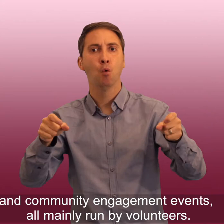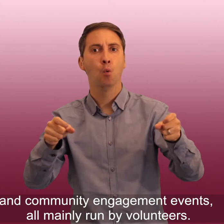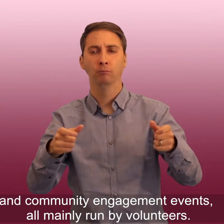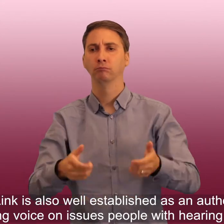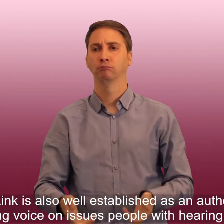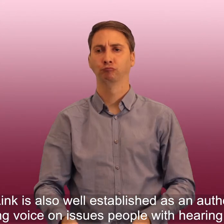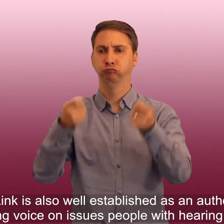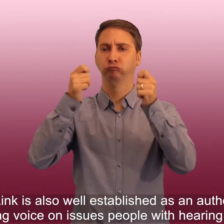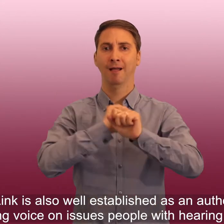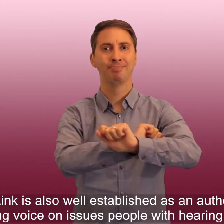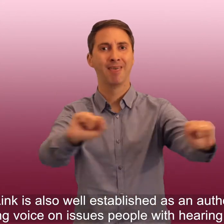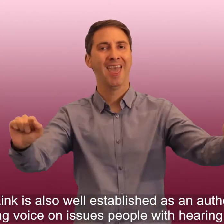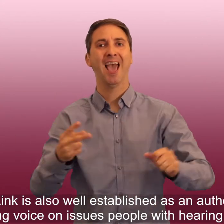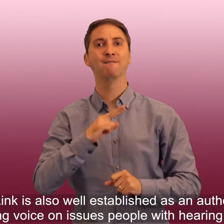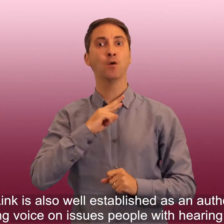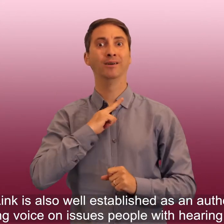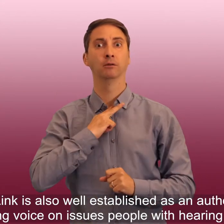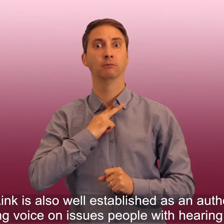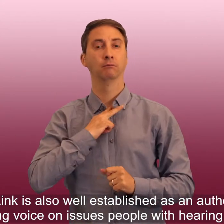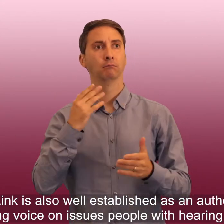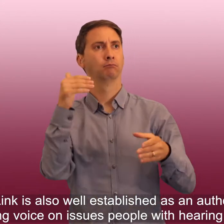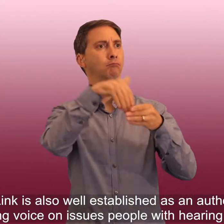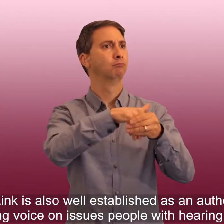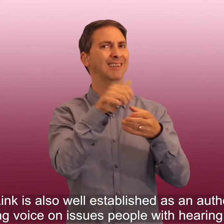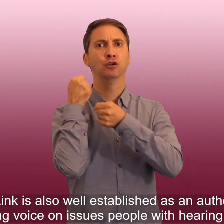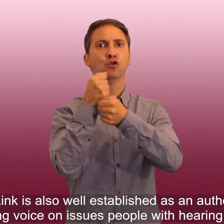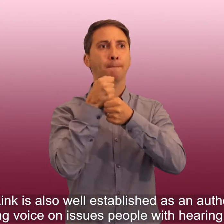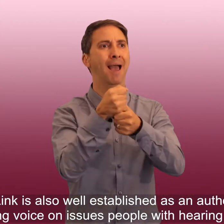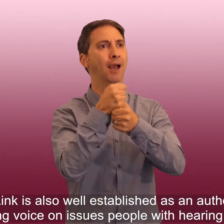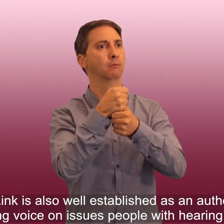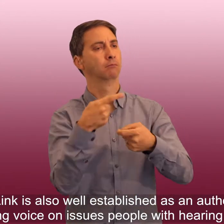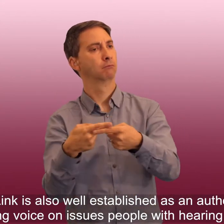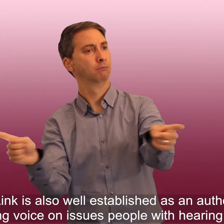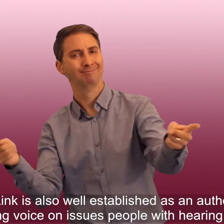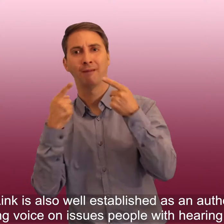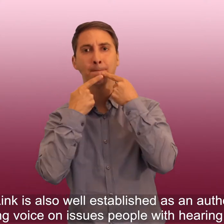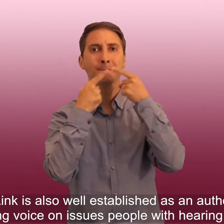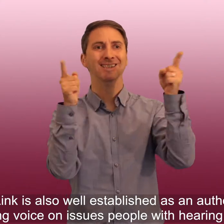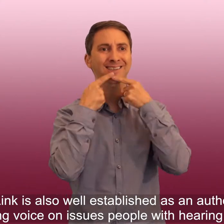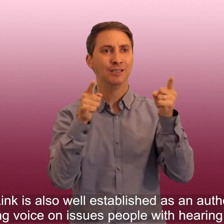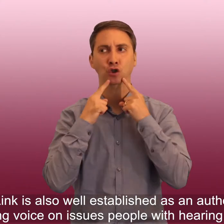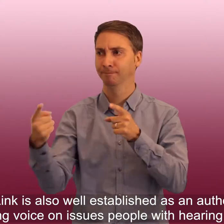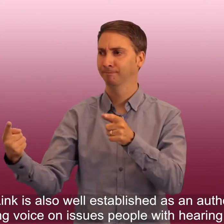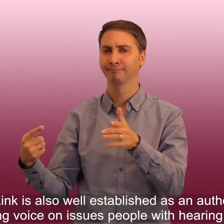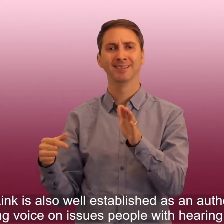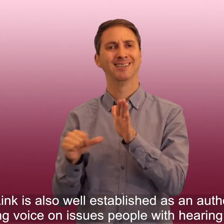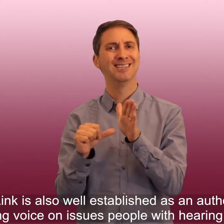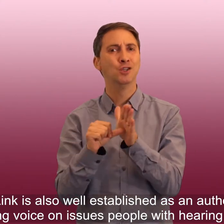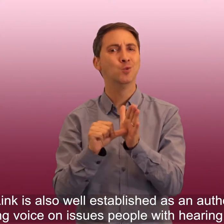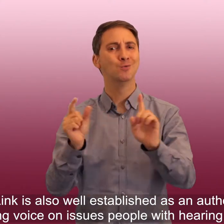run by volunteers. Hearing Link is also well established as an authoritative campaigning voice on issues people with hearing loss face.